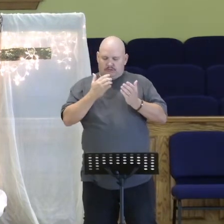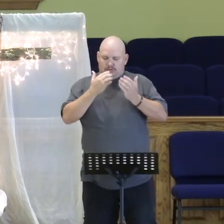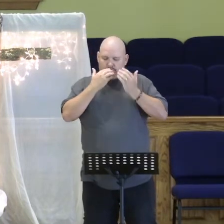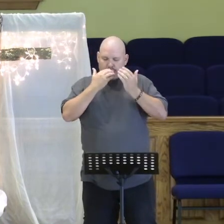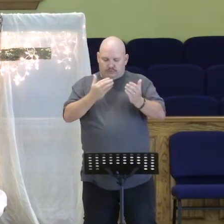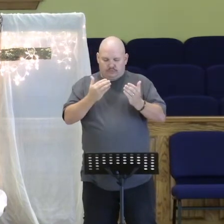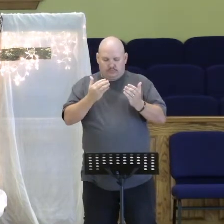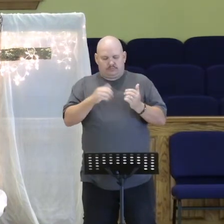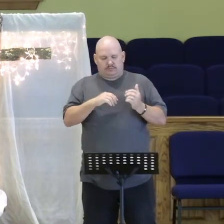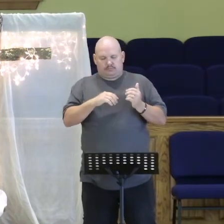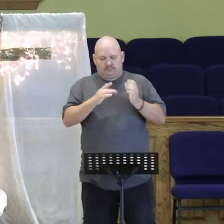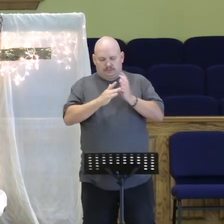Bible. In